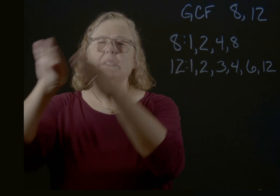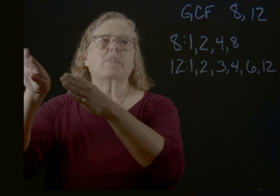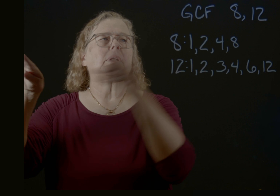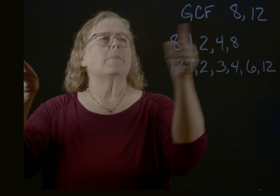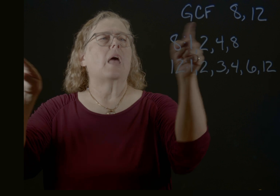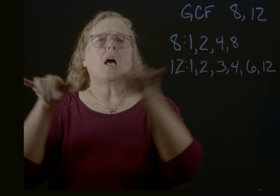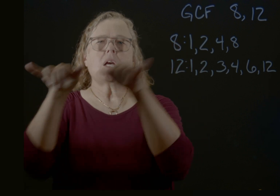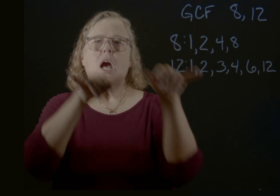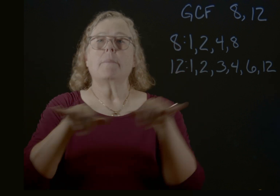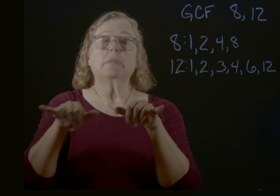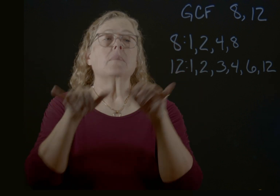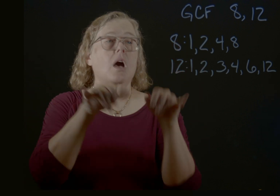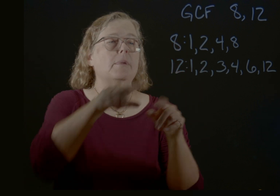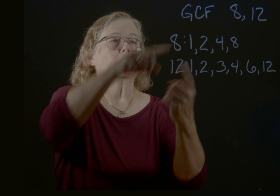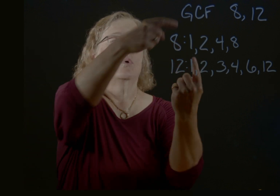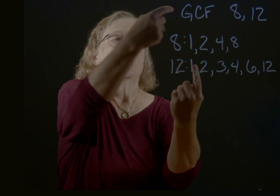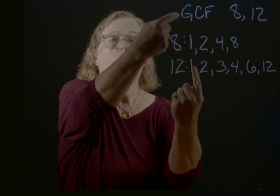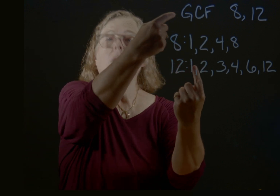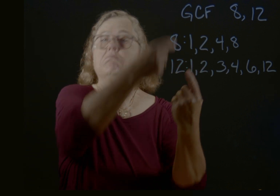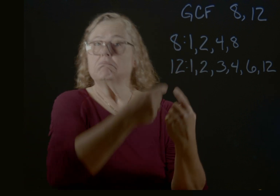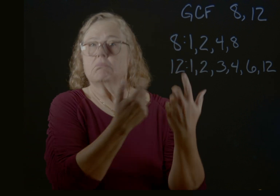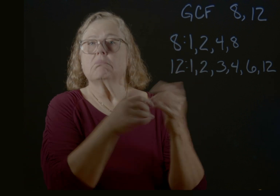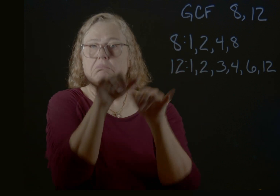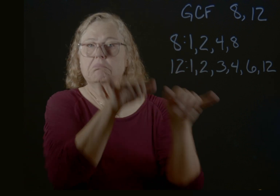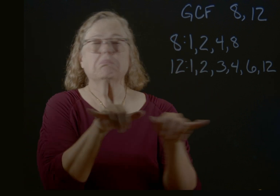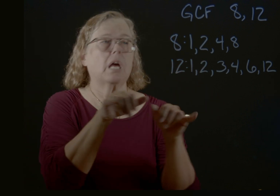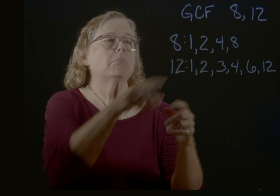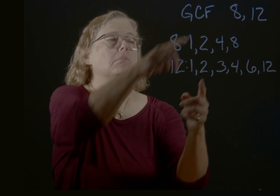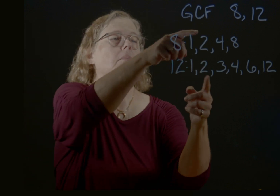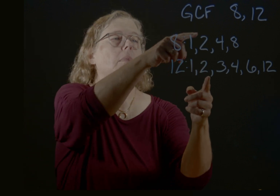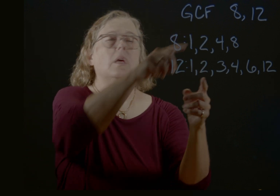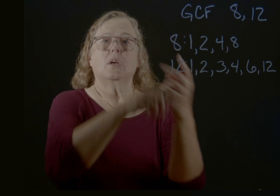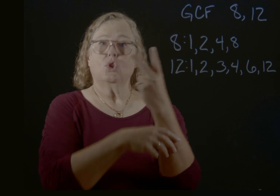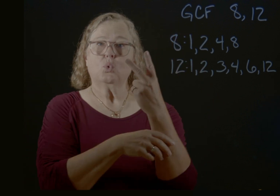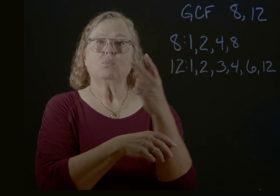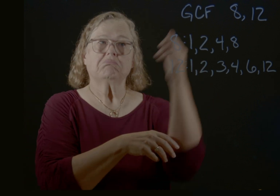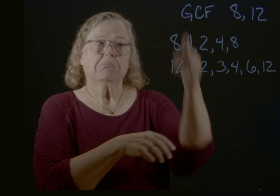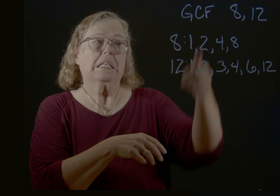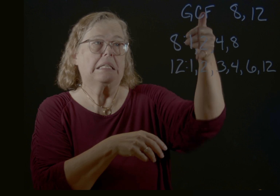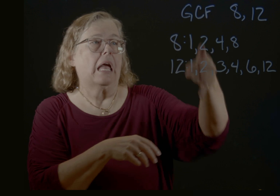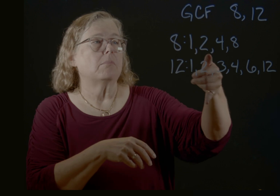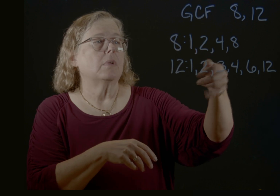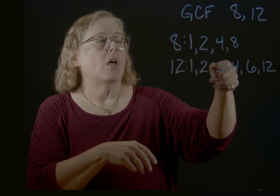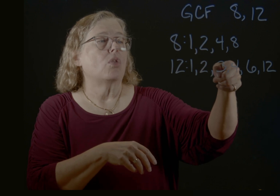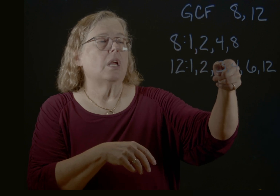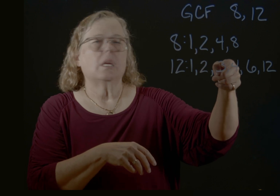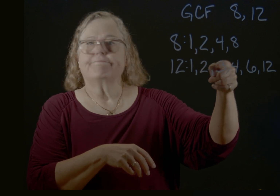Greatest, I'm going to set that aside for just a minute. Common. I want to see what factors we have in common here. They both have 1s. They both have a 2.